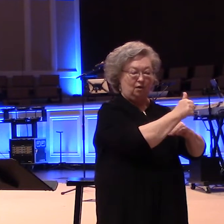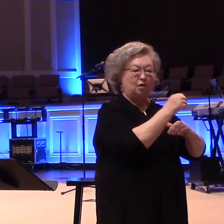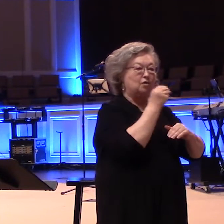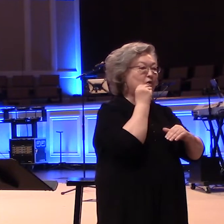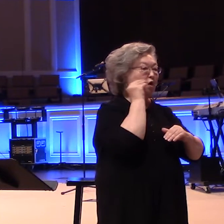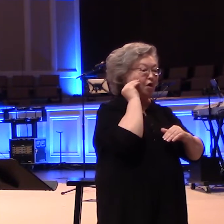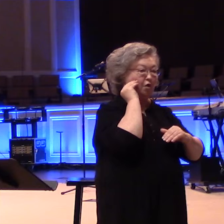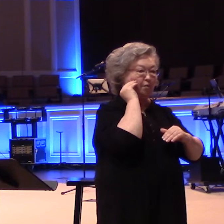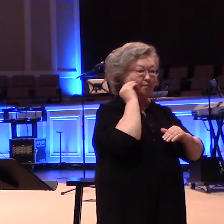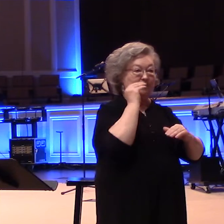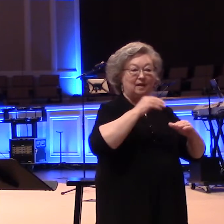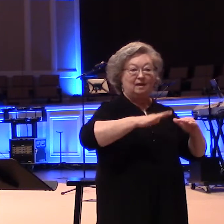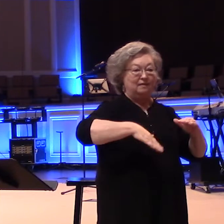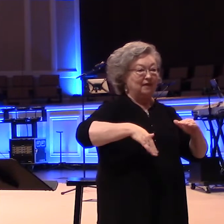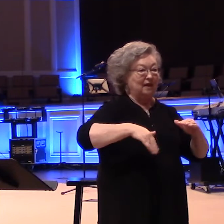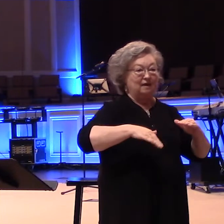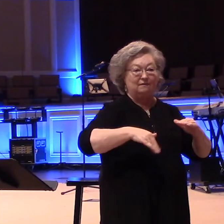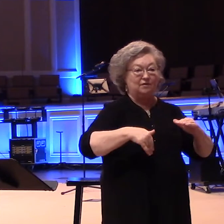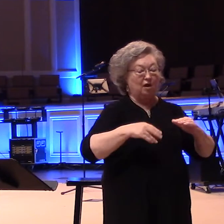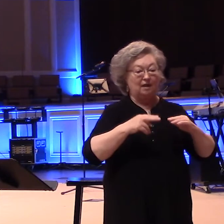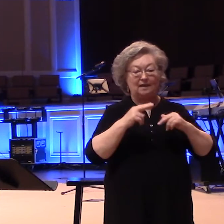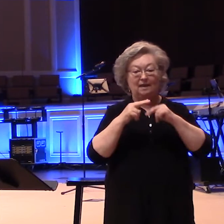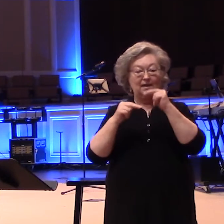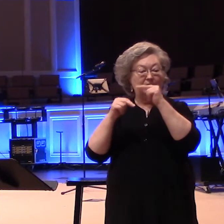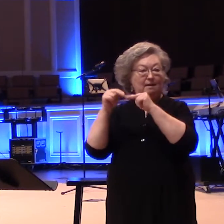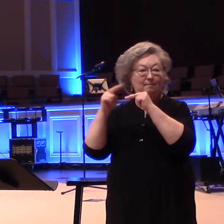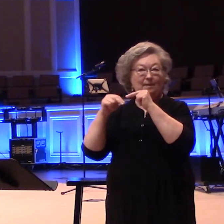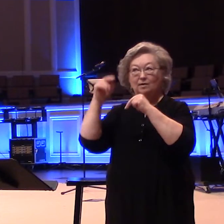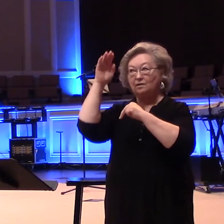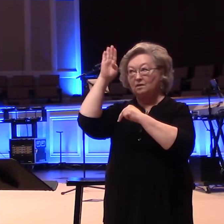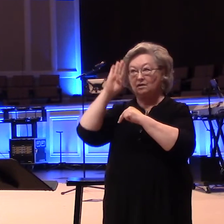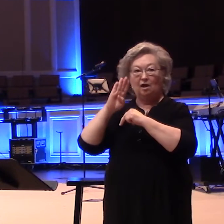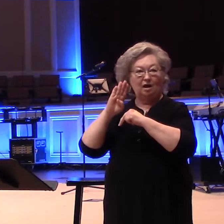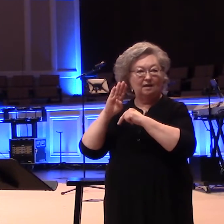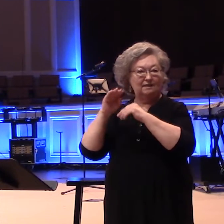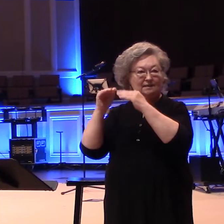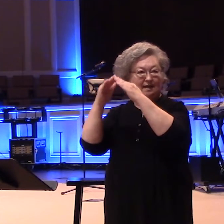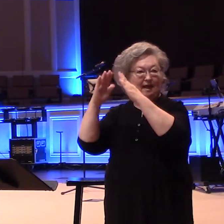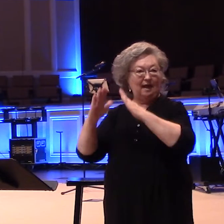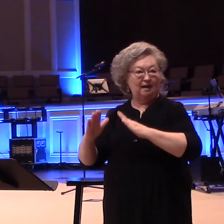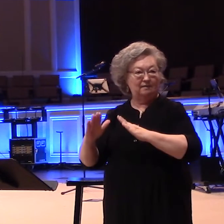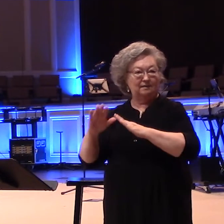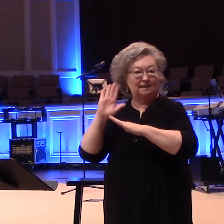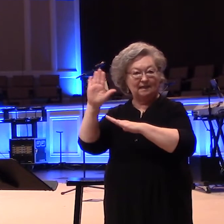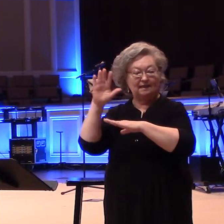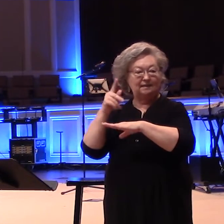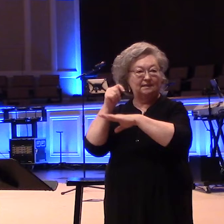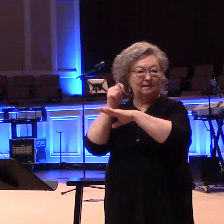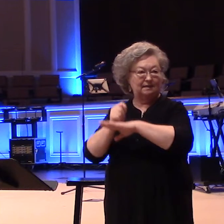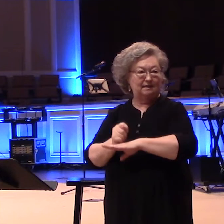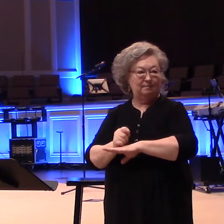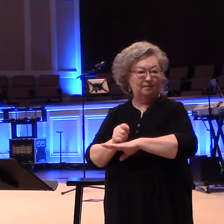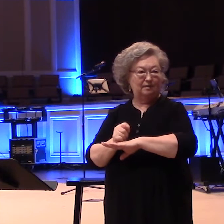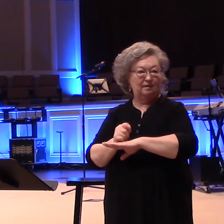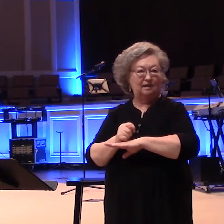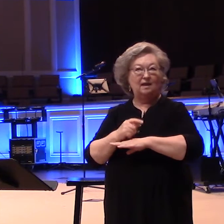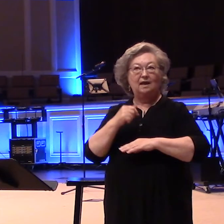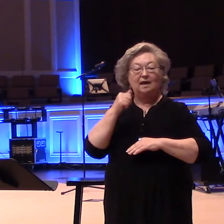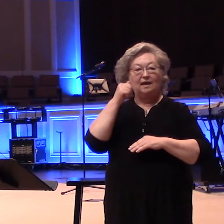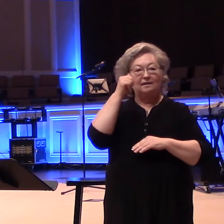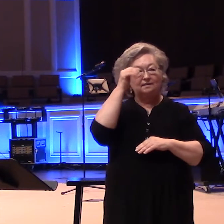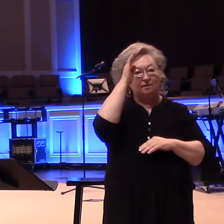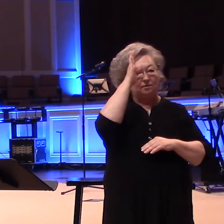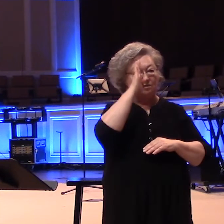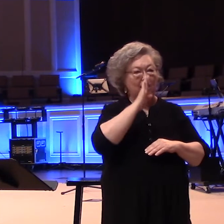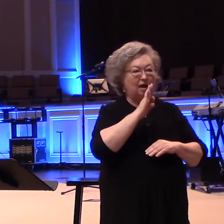not been obedient to the Lord and there are holes in your pockets. You ever had that experience? You ever had that